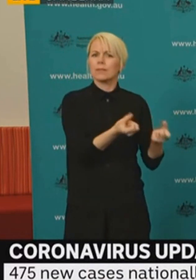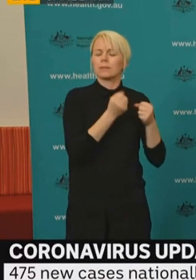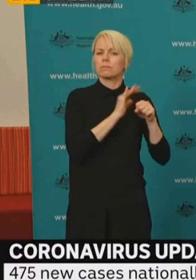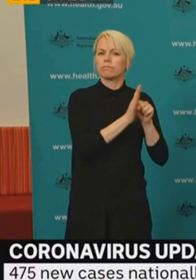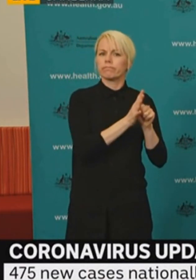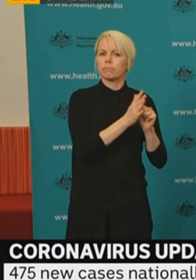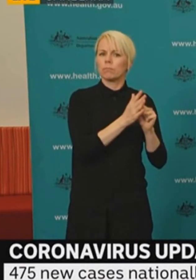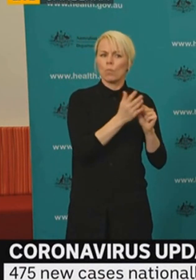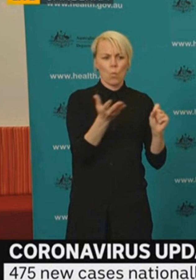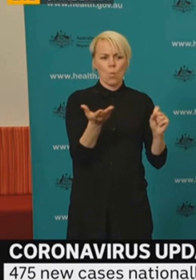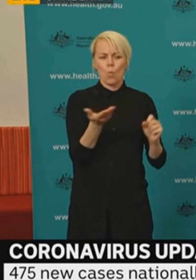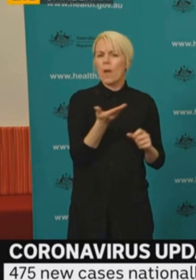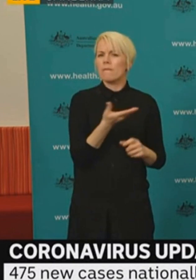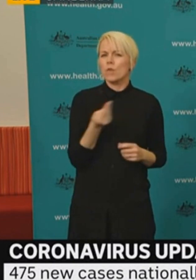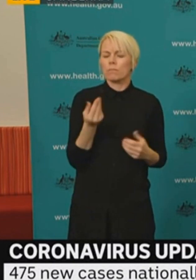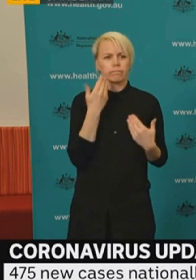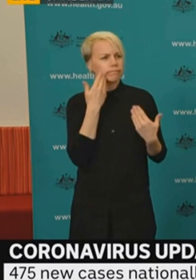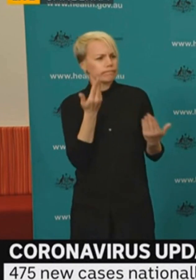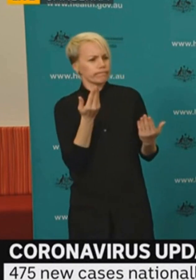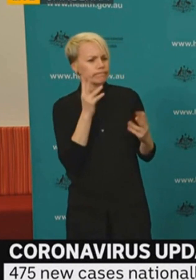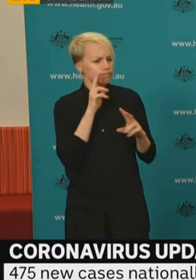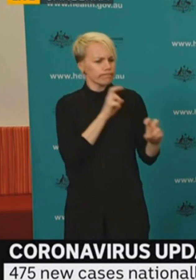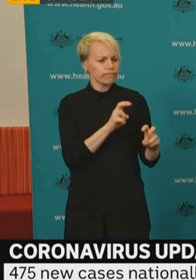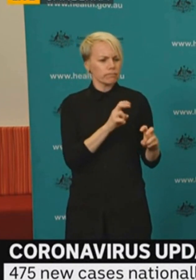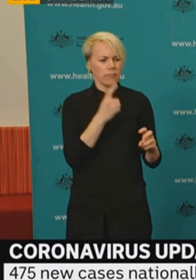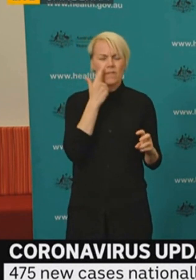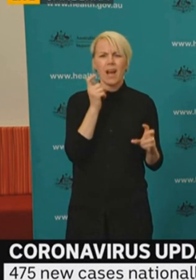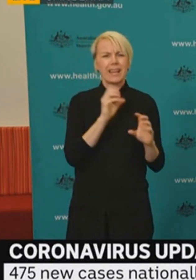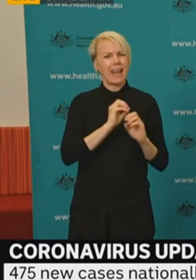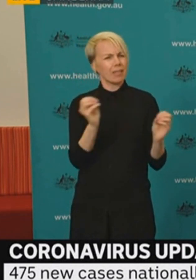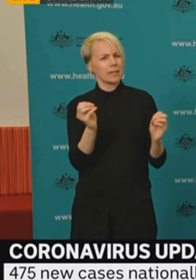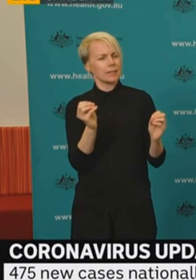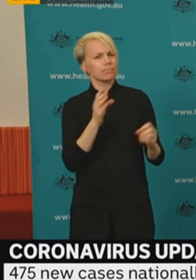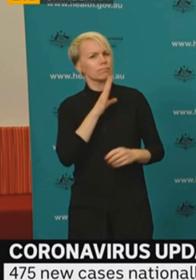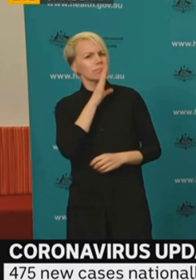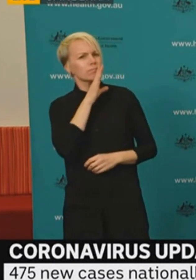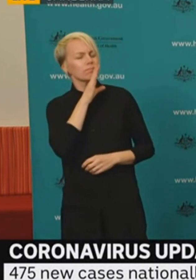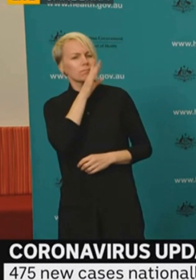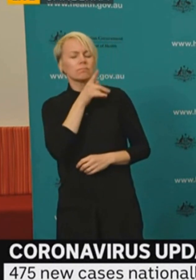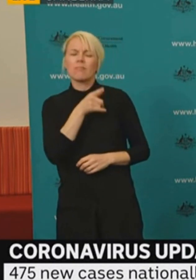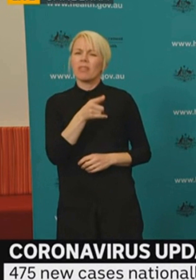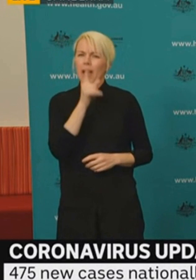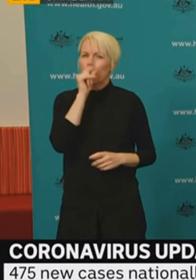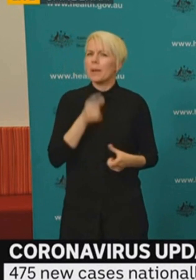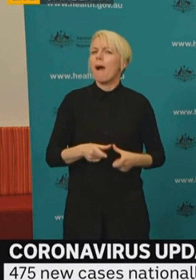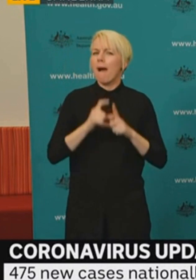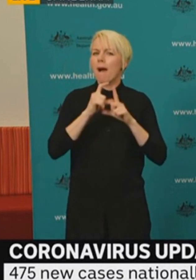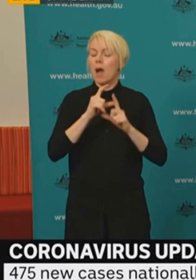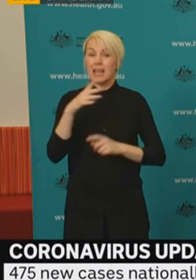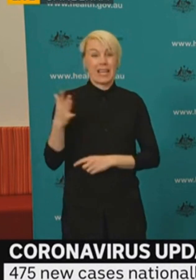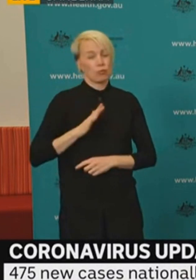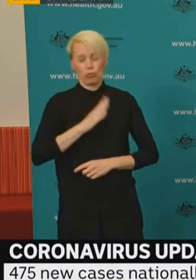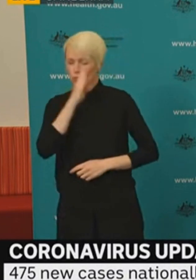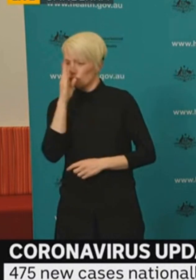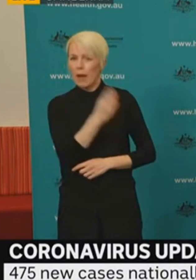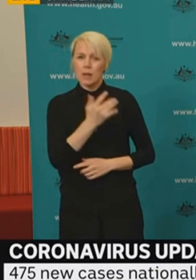is, the easier you get, the quicker you get on top of these transmission chains. I think the reality in Victoria at the moment,